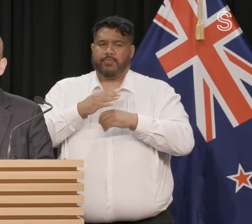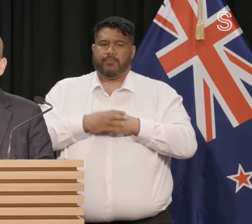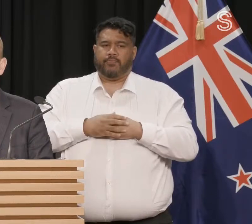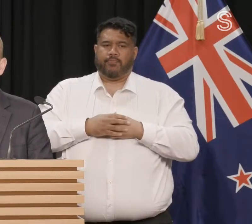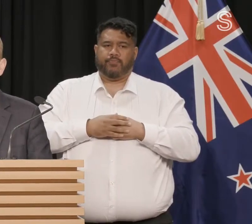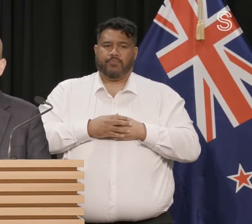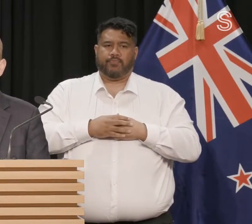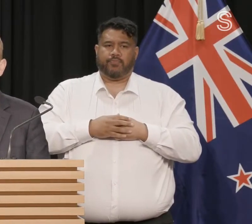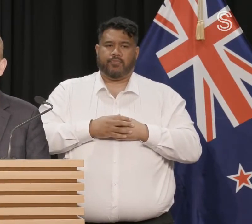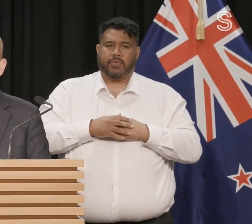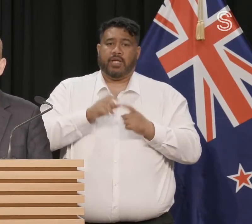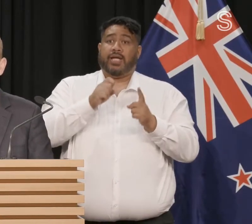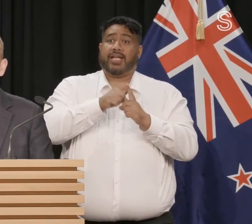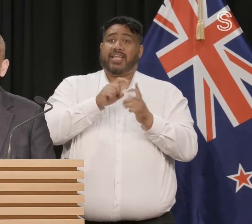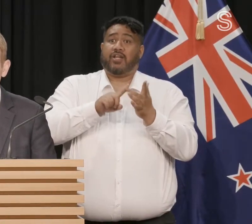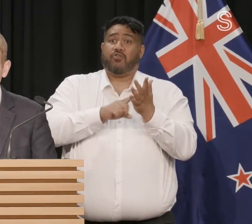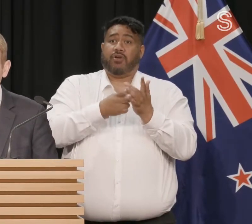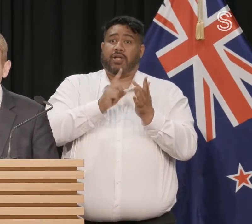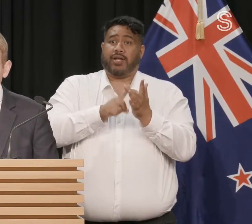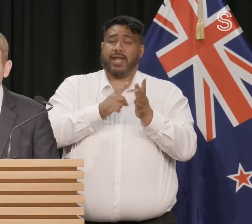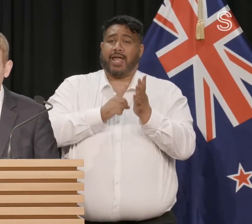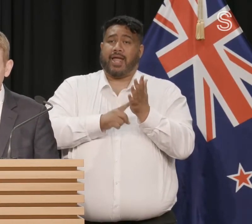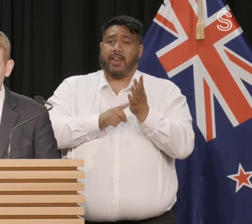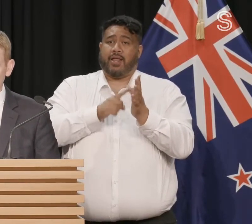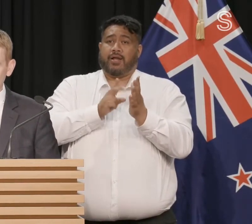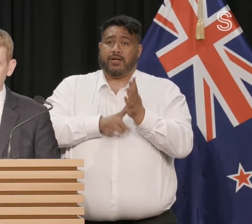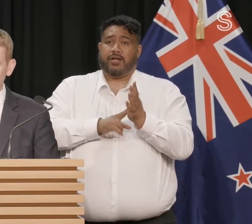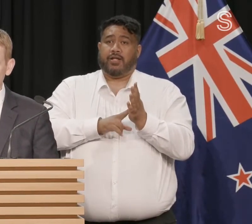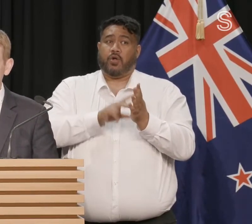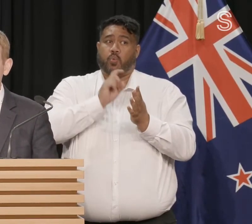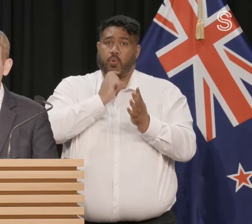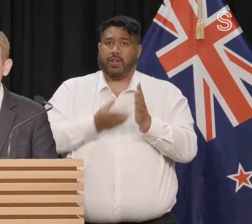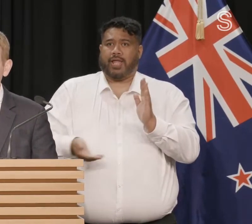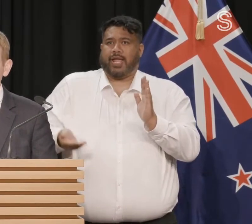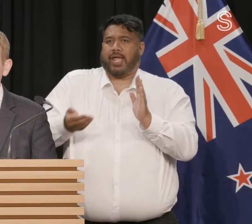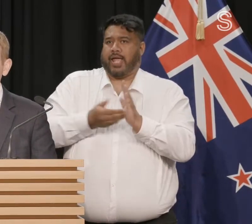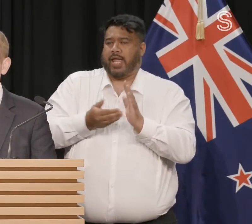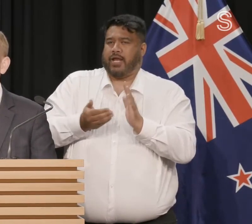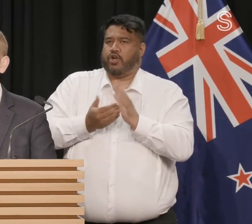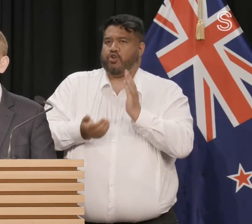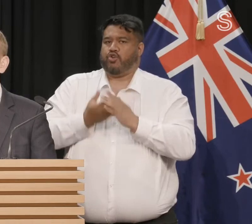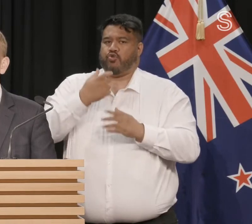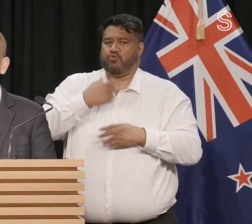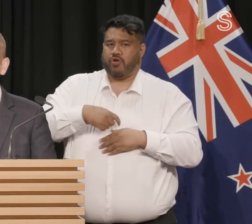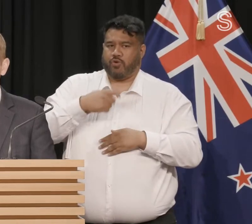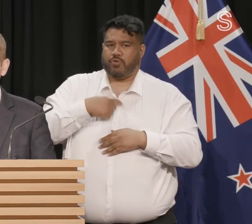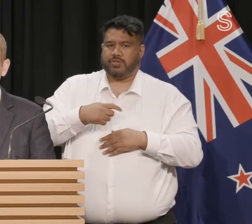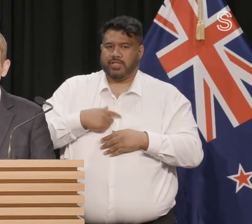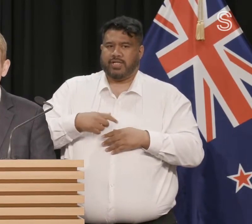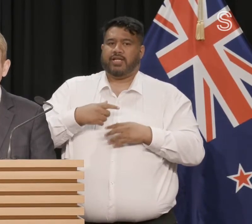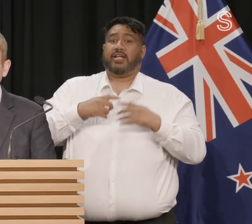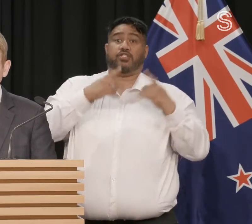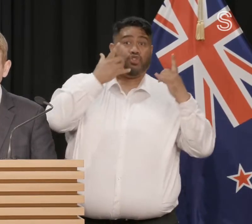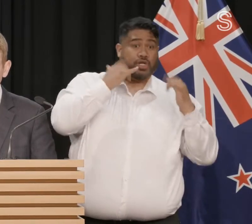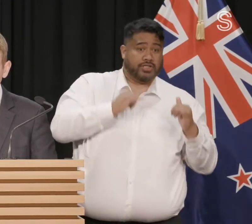up Regional Development in an Associate Transport role, adding her expertise to the economic strength of our